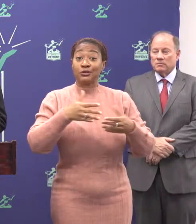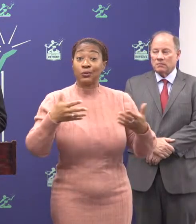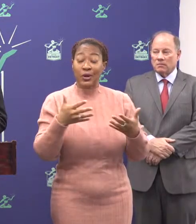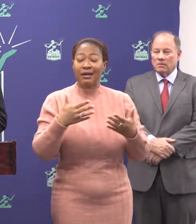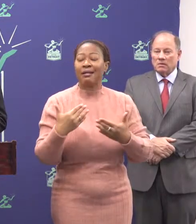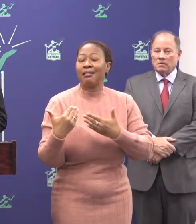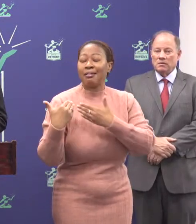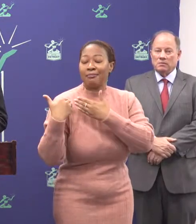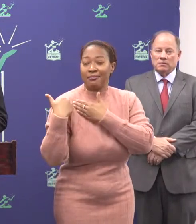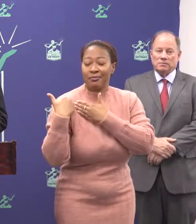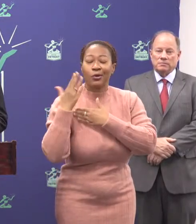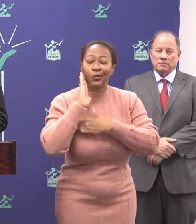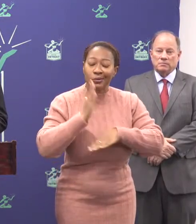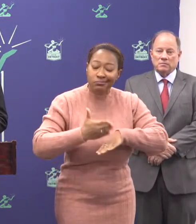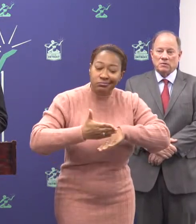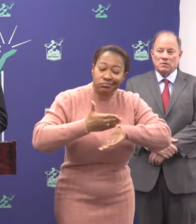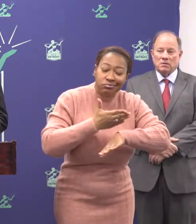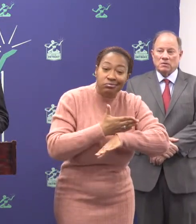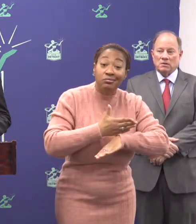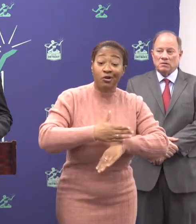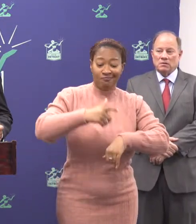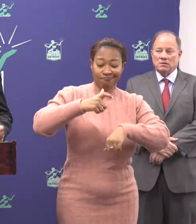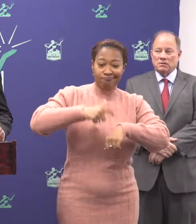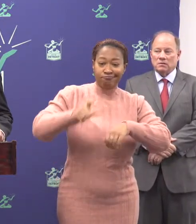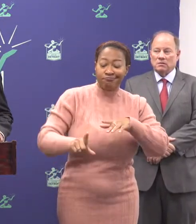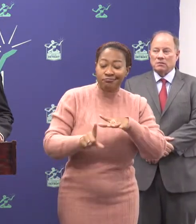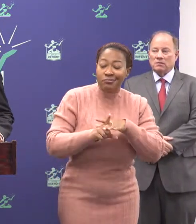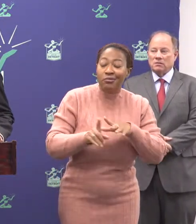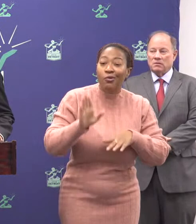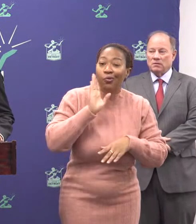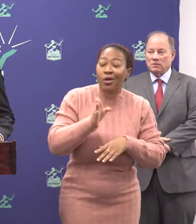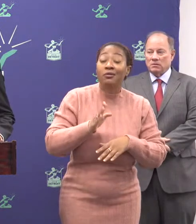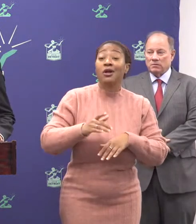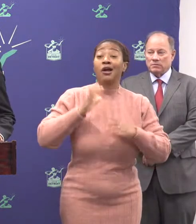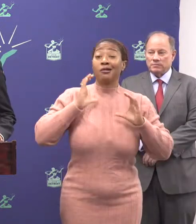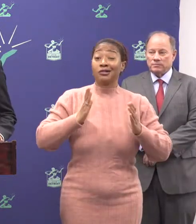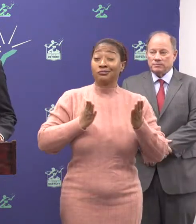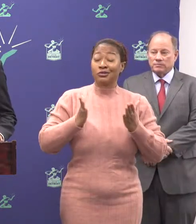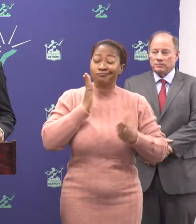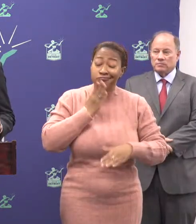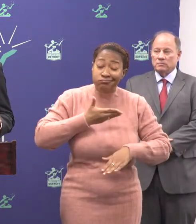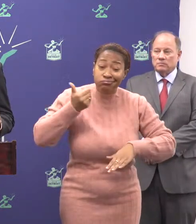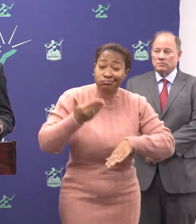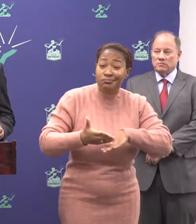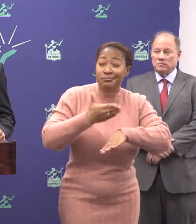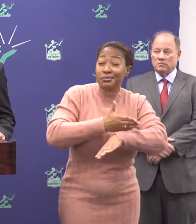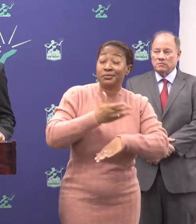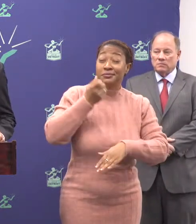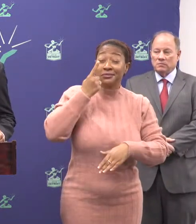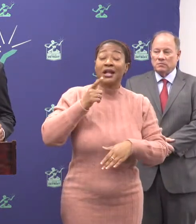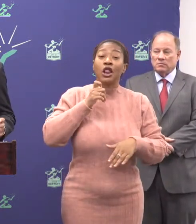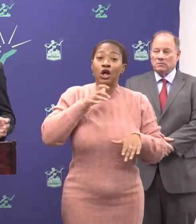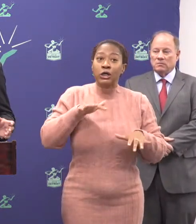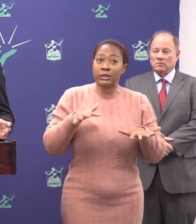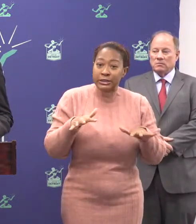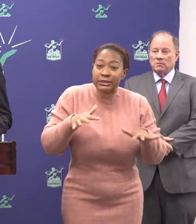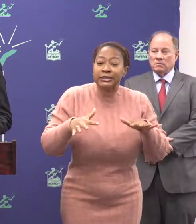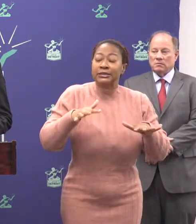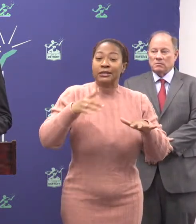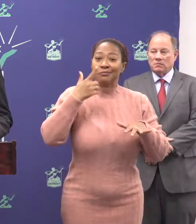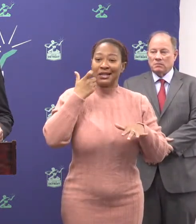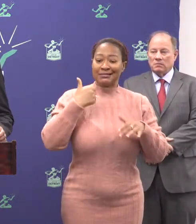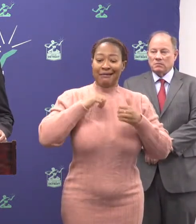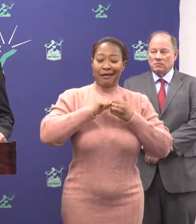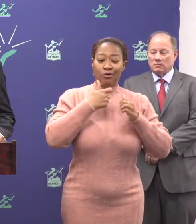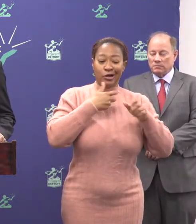reliability is going to be better. There'll be immediate impact, like I said, in customer service. It's going to be a little bumpy at first because the way that